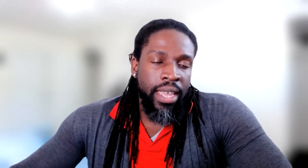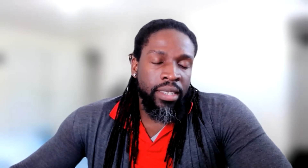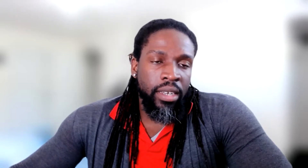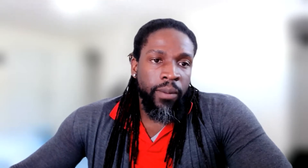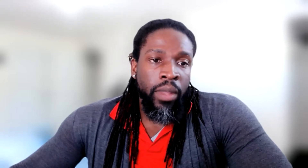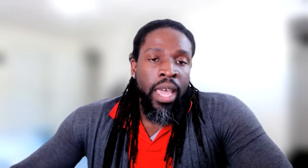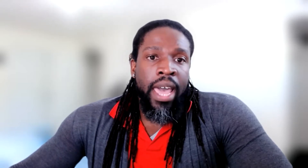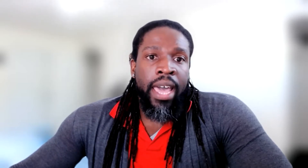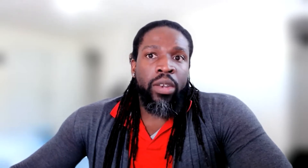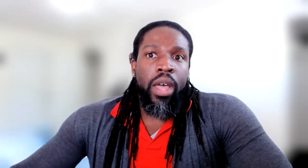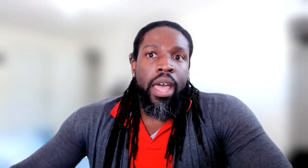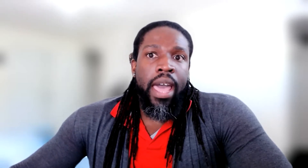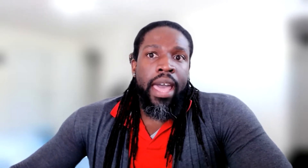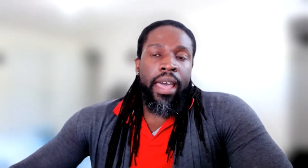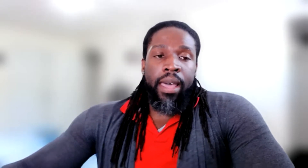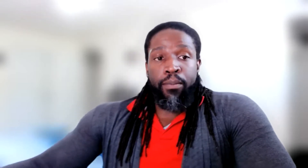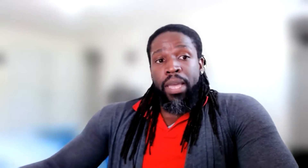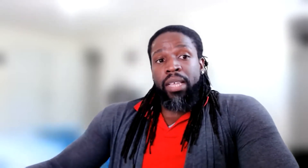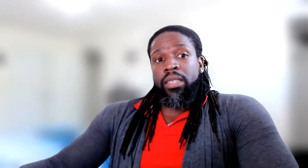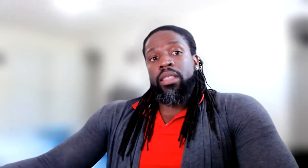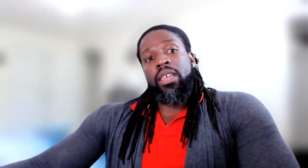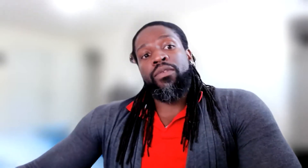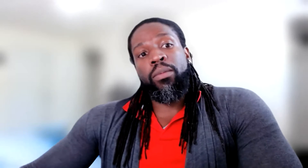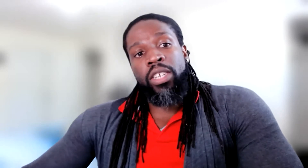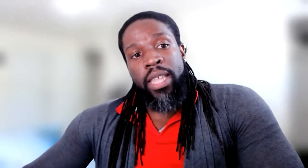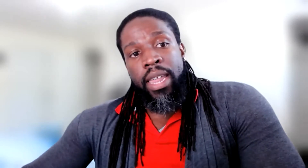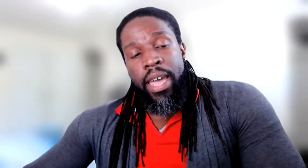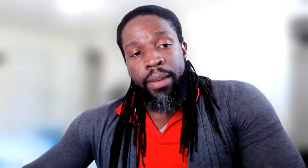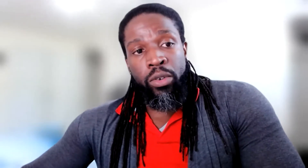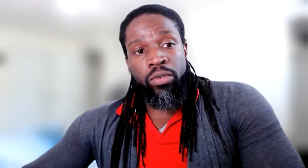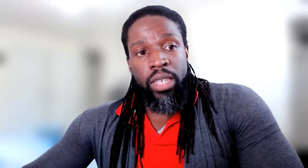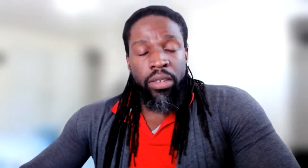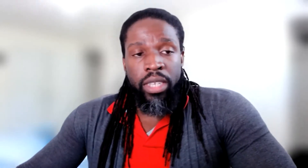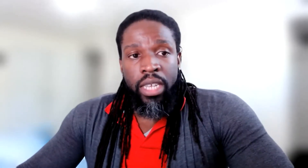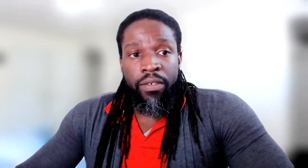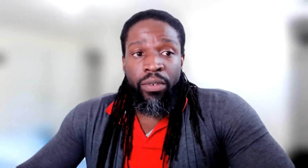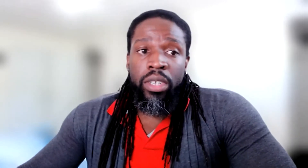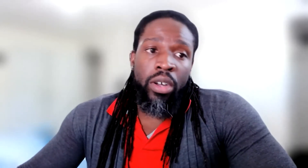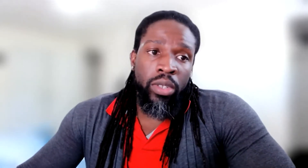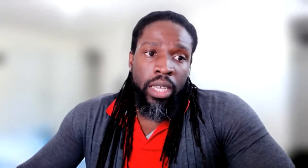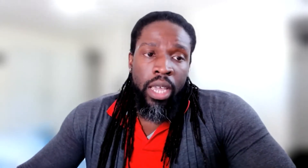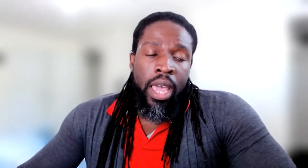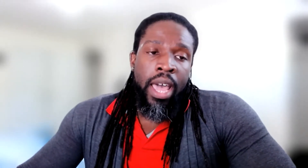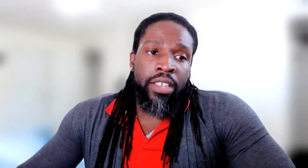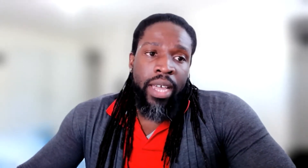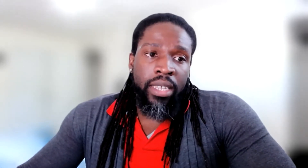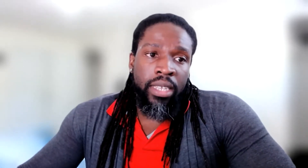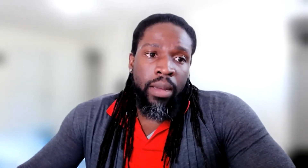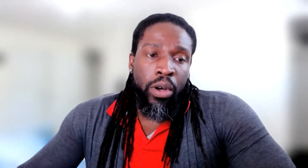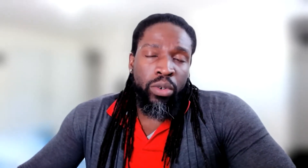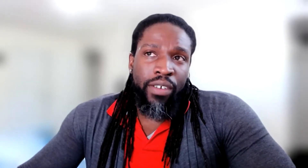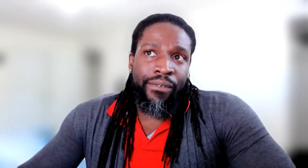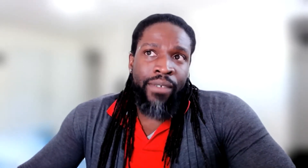in Atlanta. And based on the information that I most recently received, Fulton County has